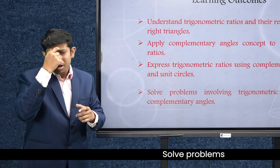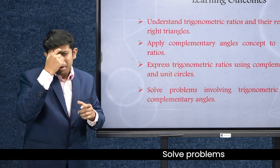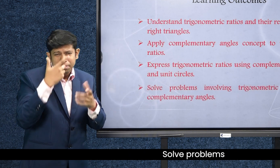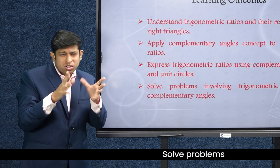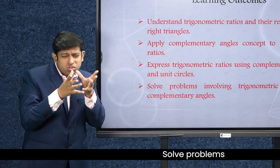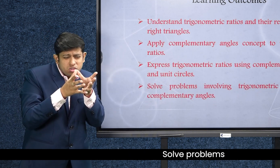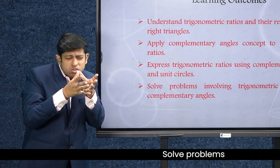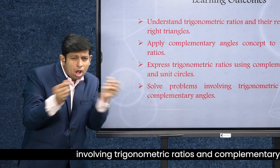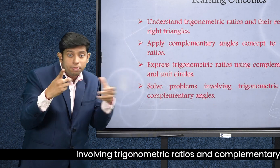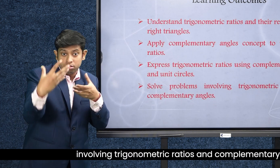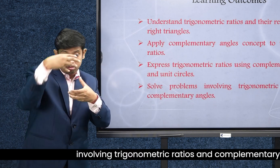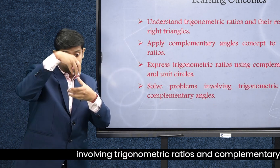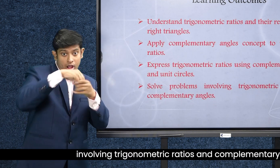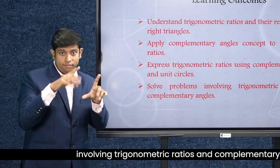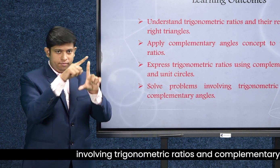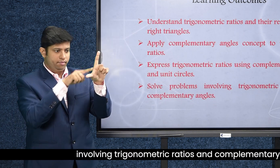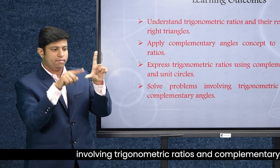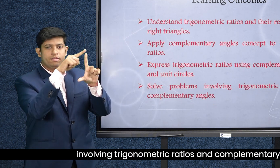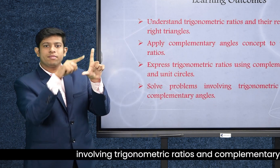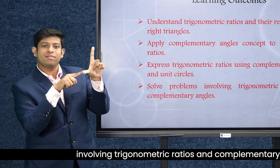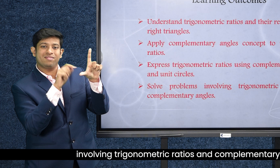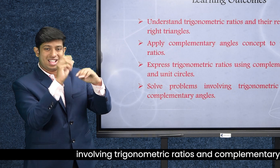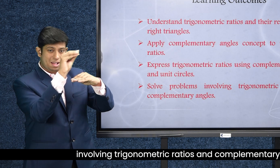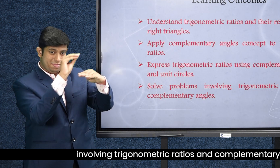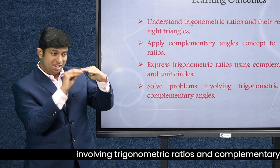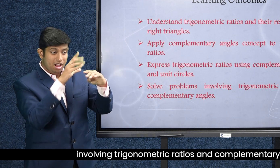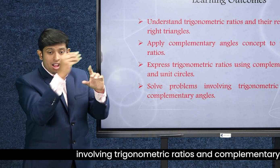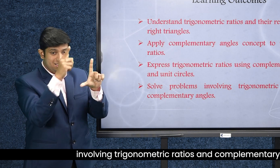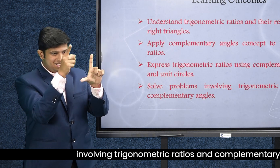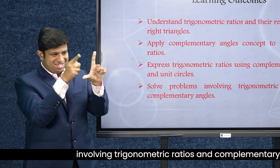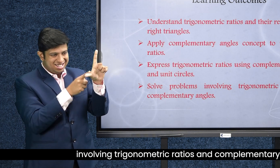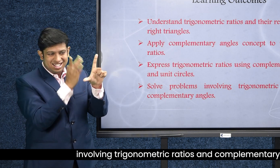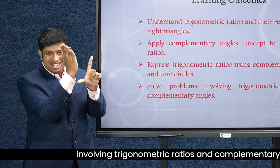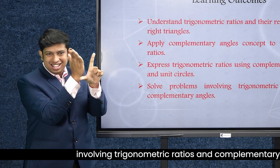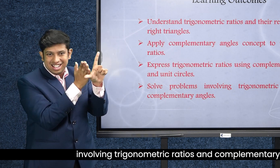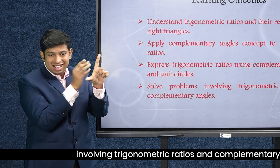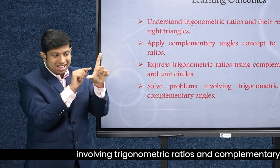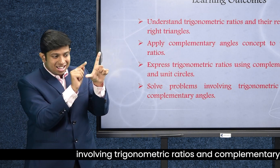Solve problems involving trigonometric ratios and complementary angles.